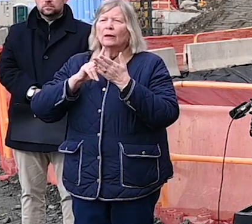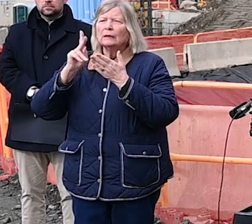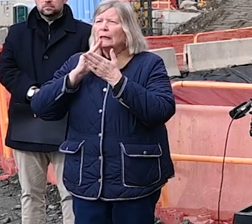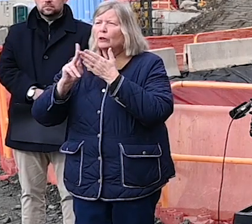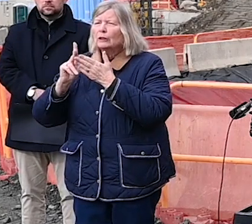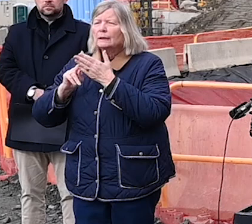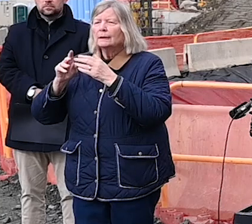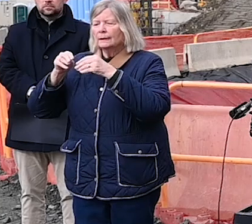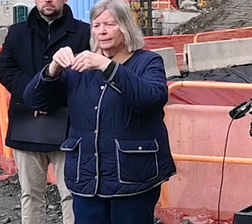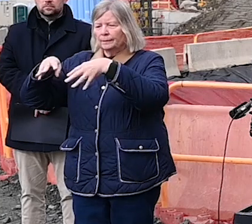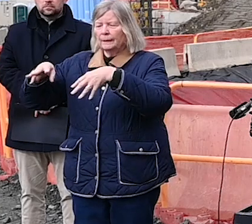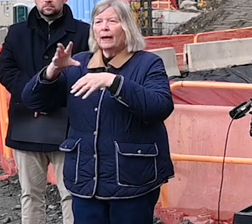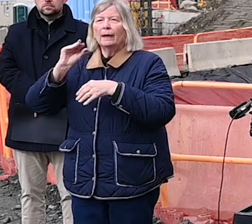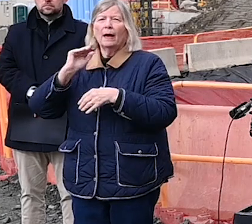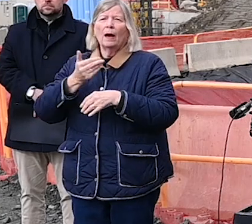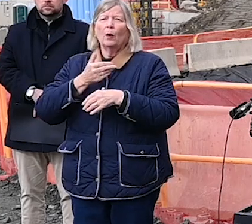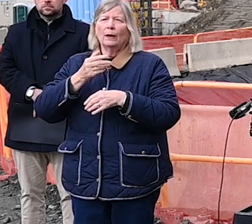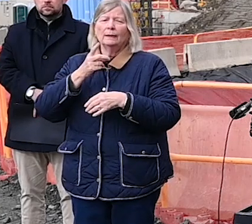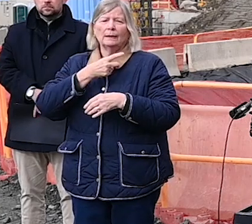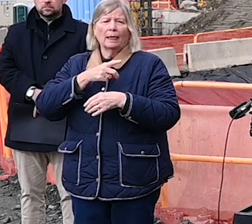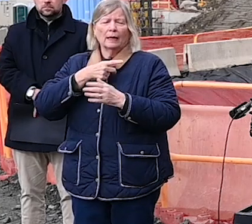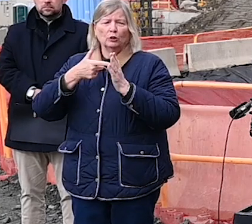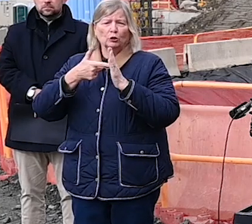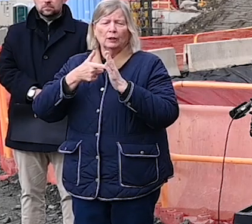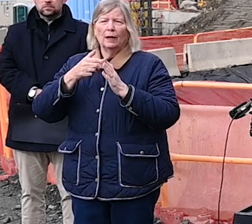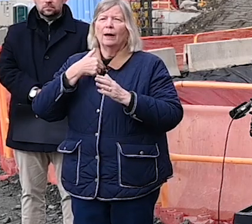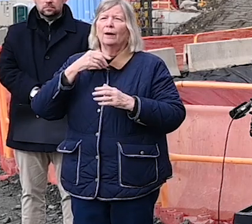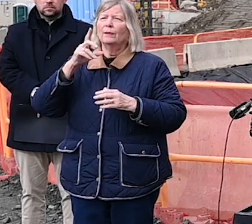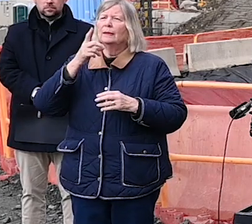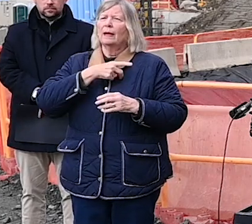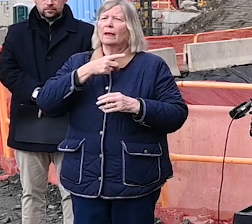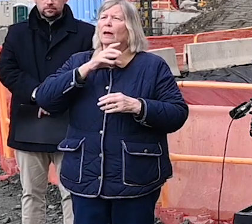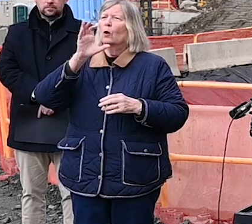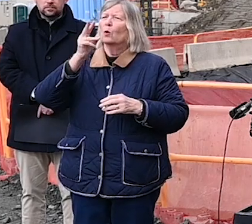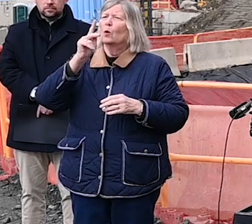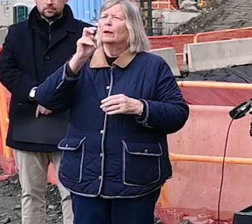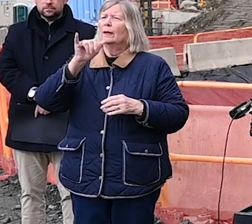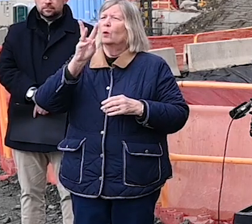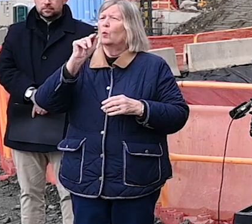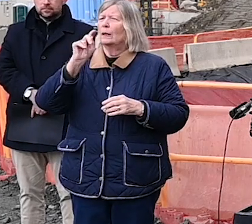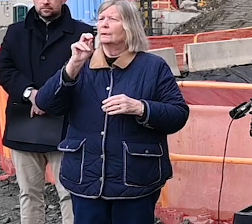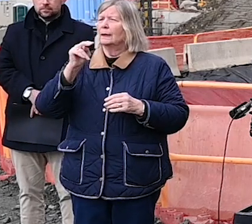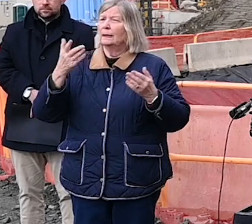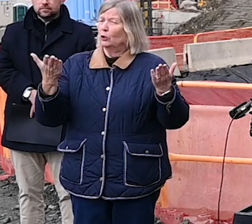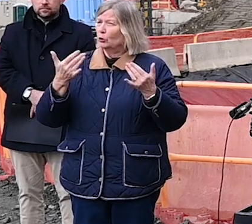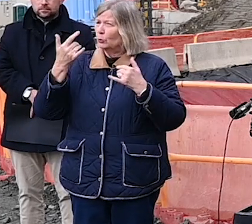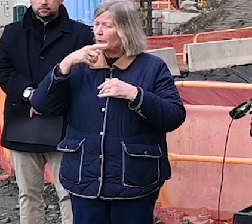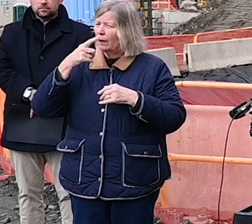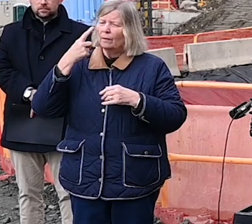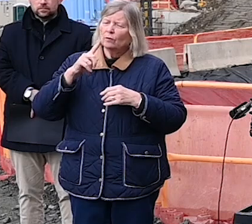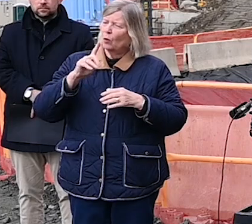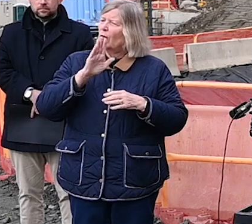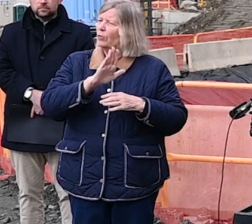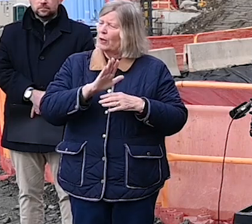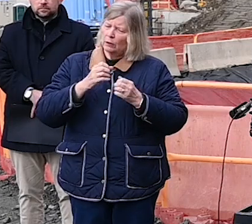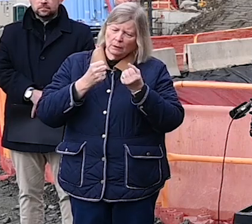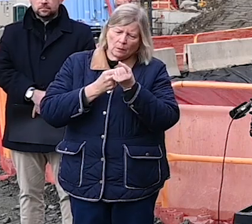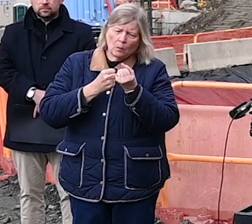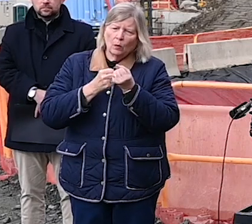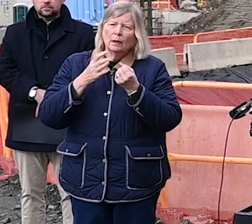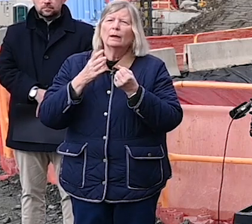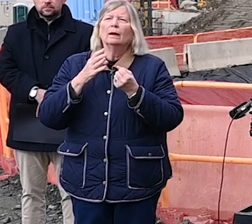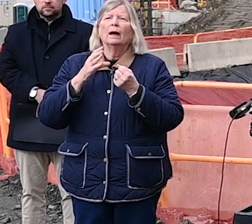secretaries and our delegation. We have Delegate Courtney Watson here today for their unwavering support and